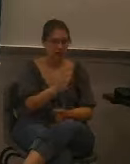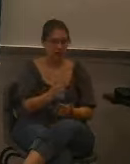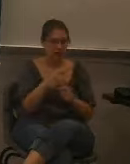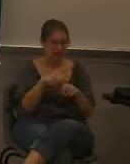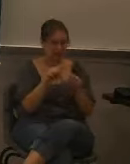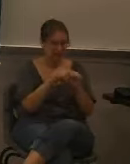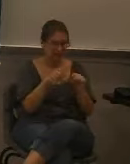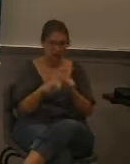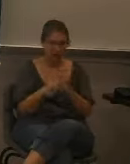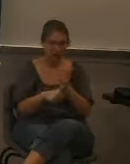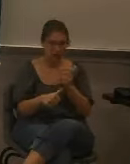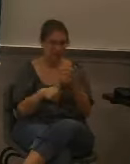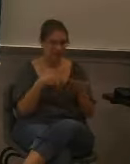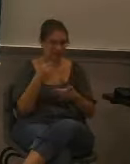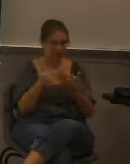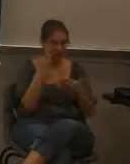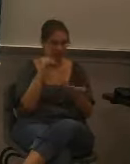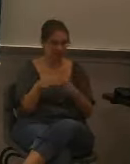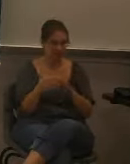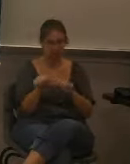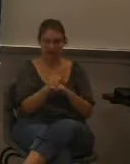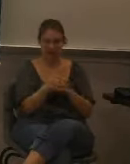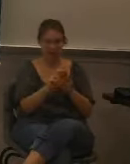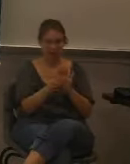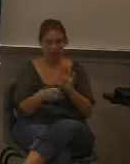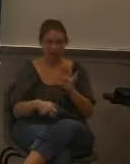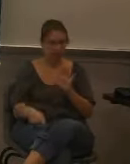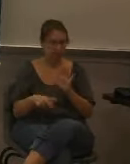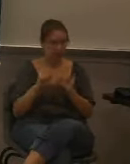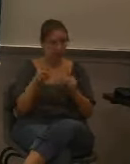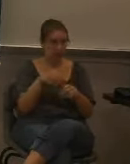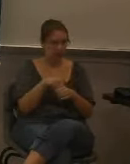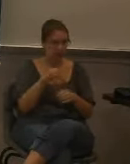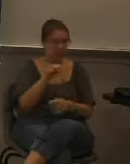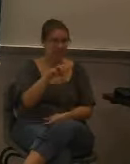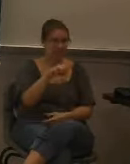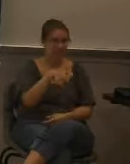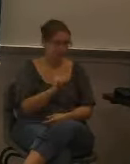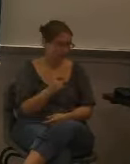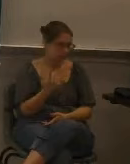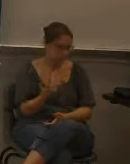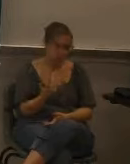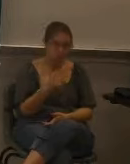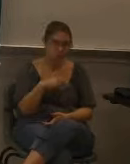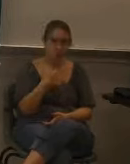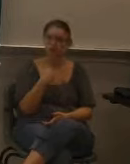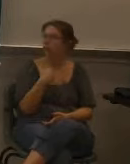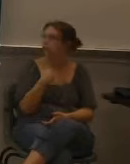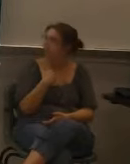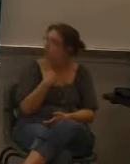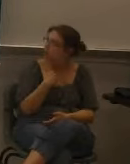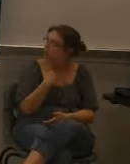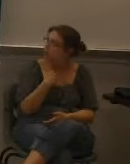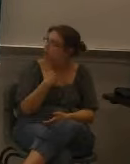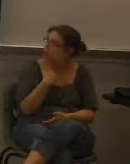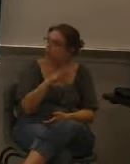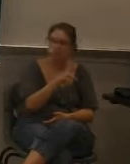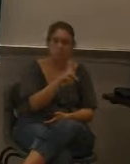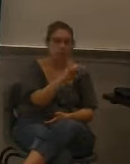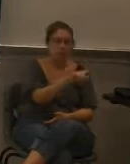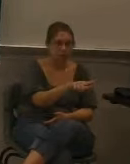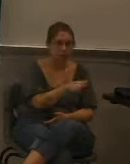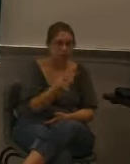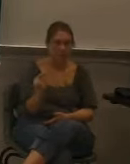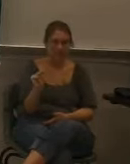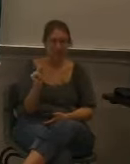they excreted. And eventually, if they died, anything else had to go into the sediment. We had burial here.